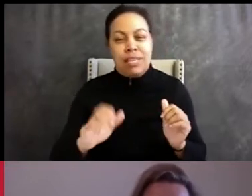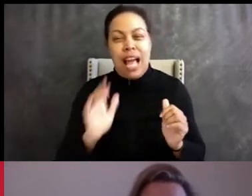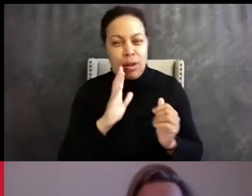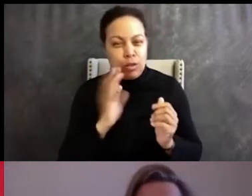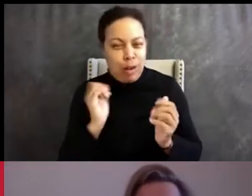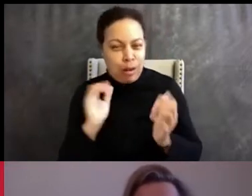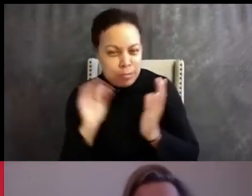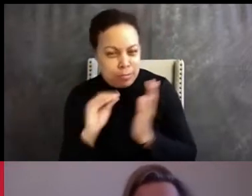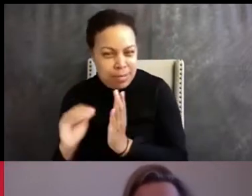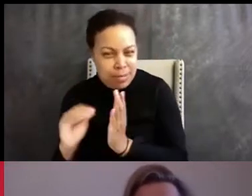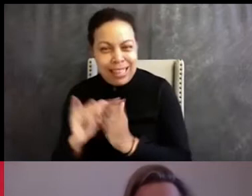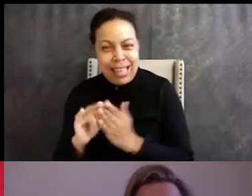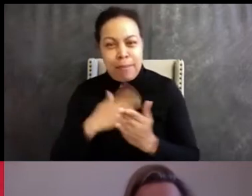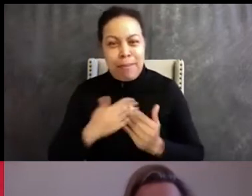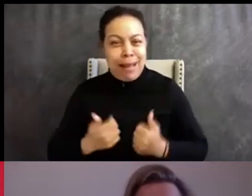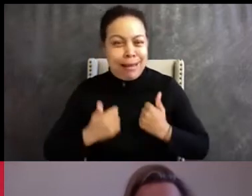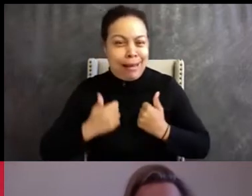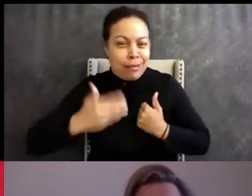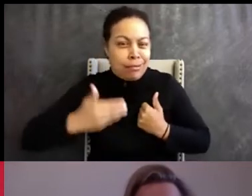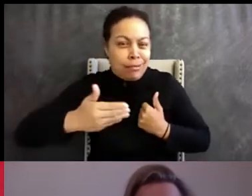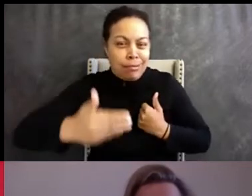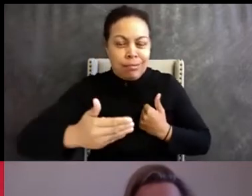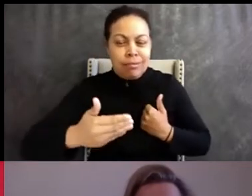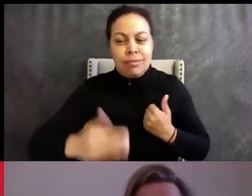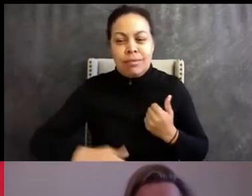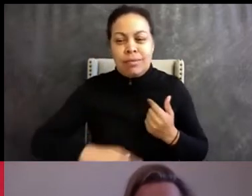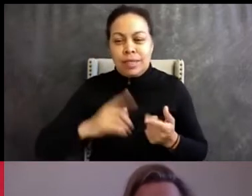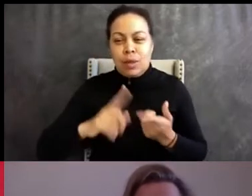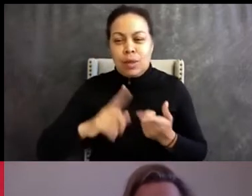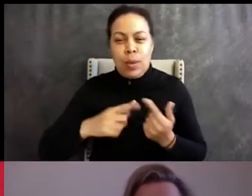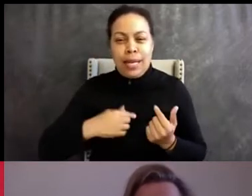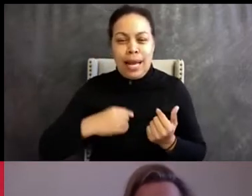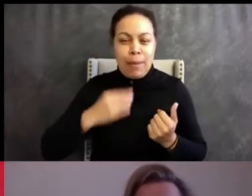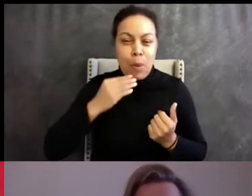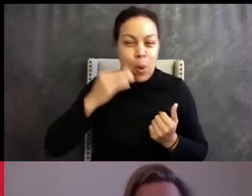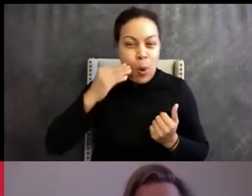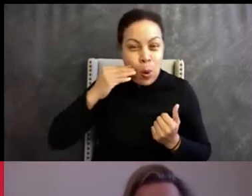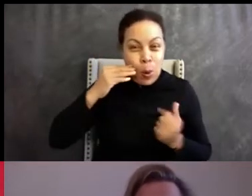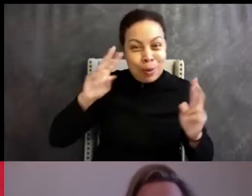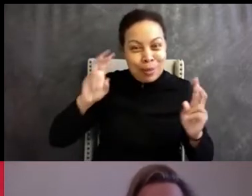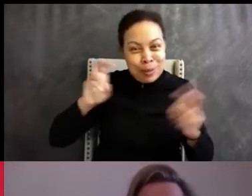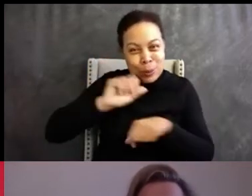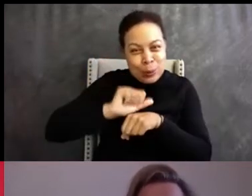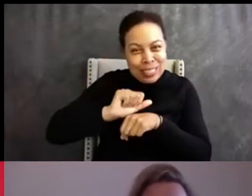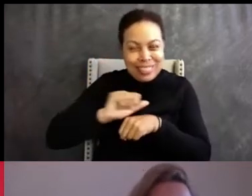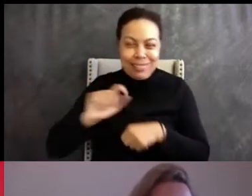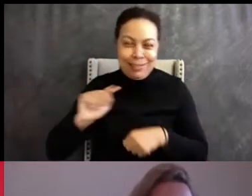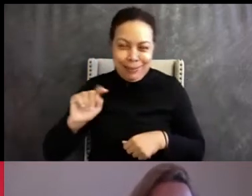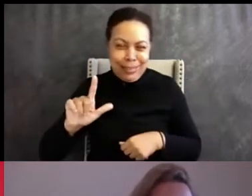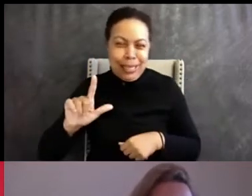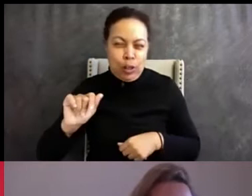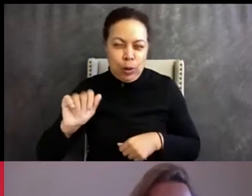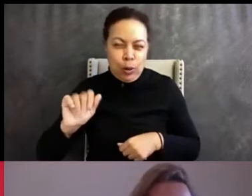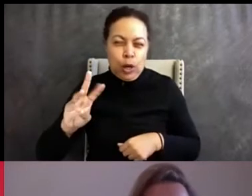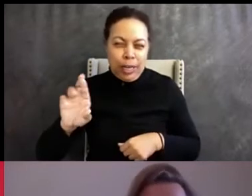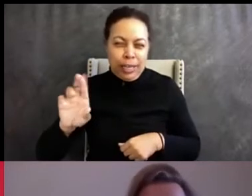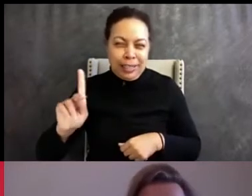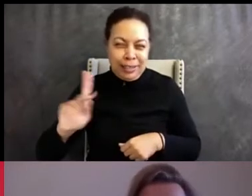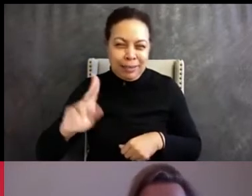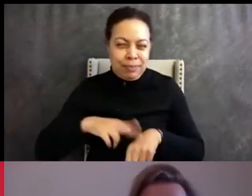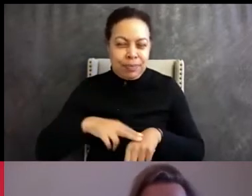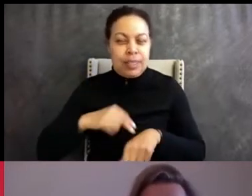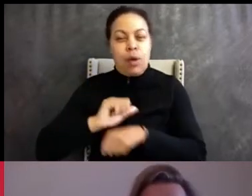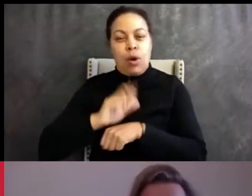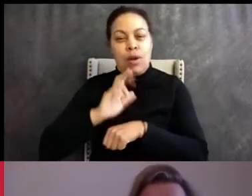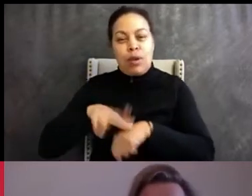while on at home work, teleworking. I work for the National